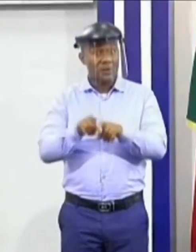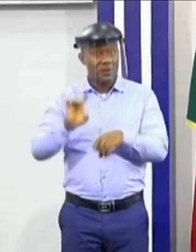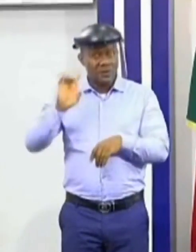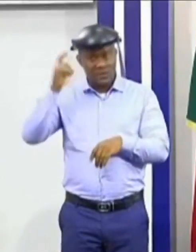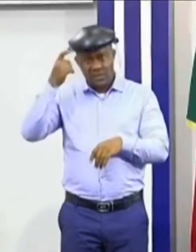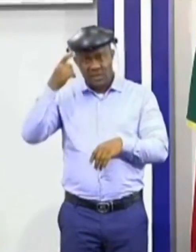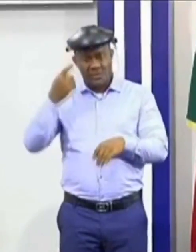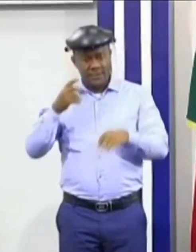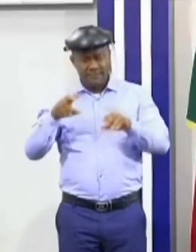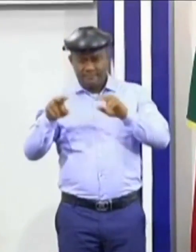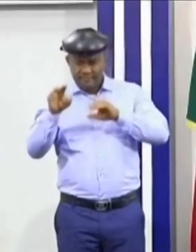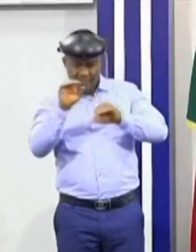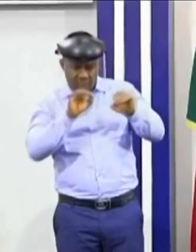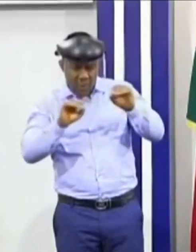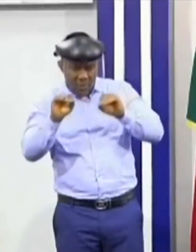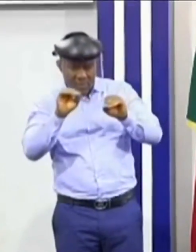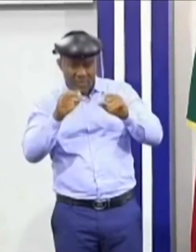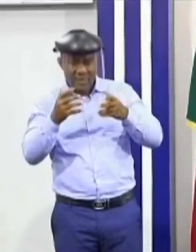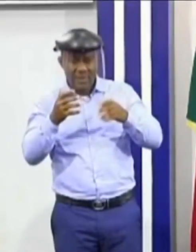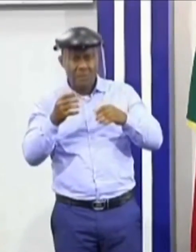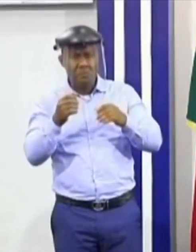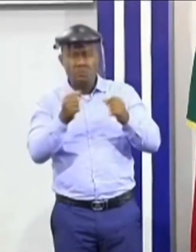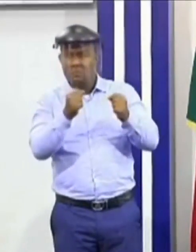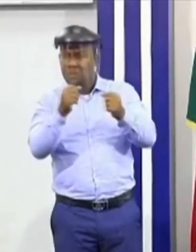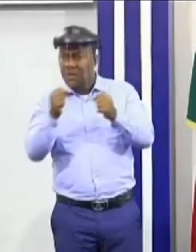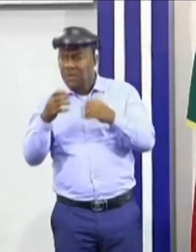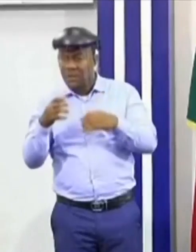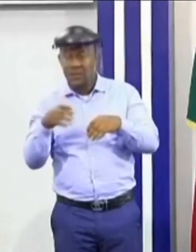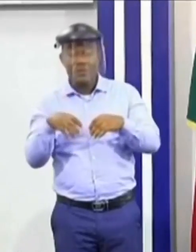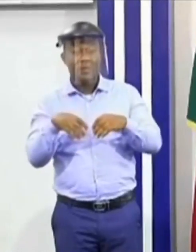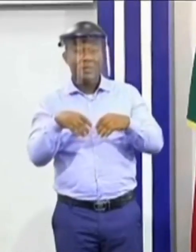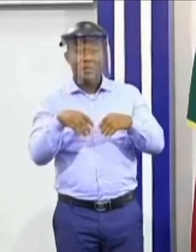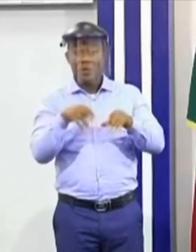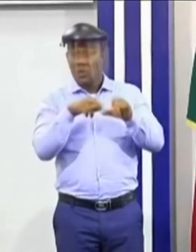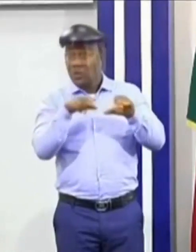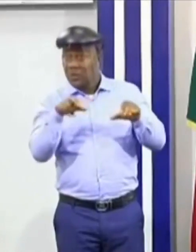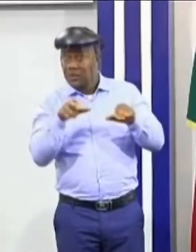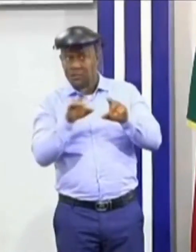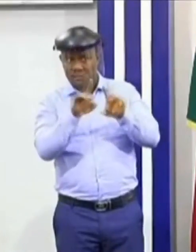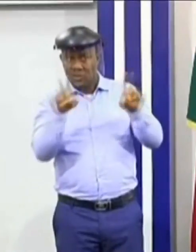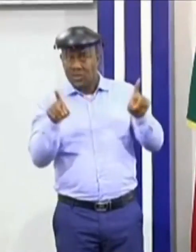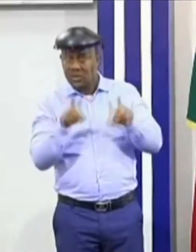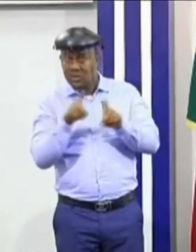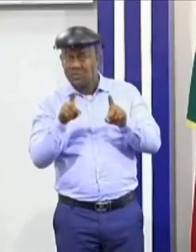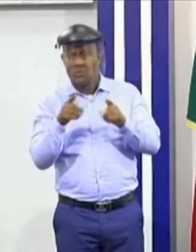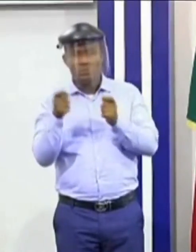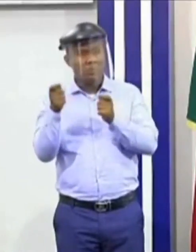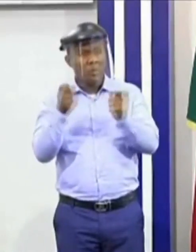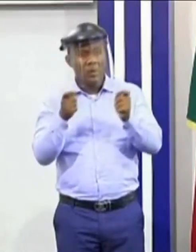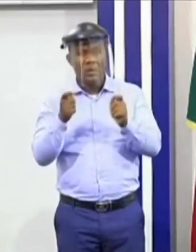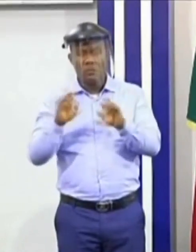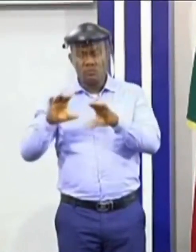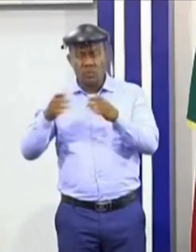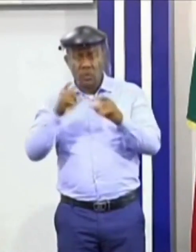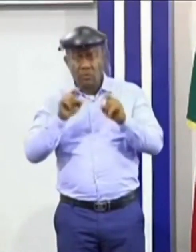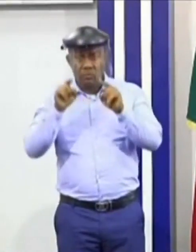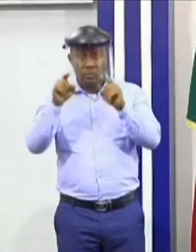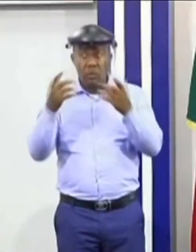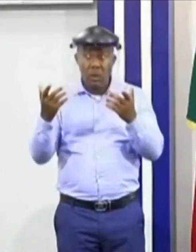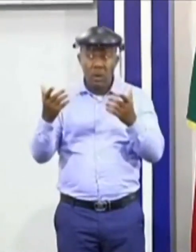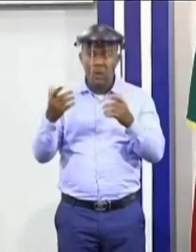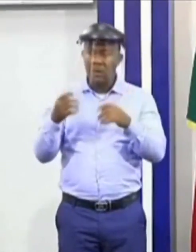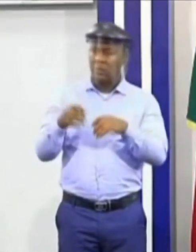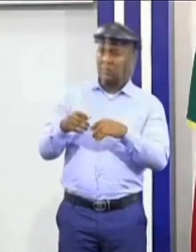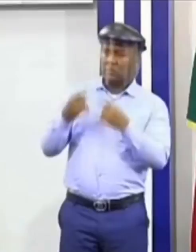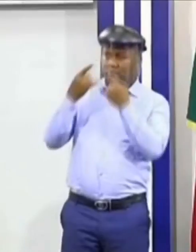Government also observes that several regional and district coordinating councils are stepping up their activities to ensure that the wearing of masks